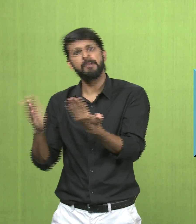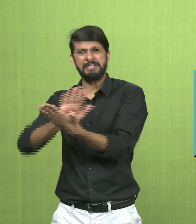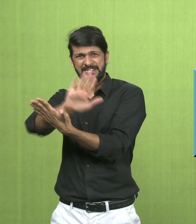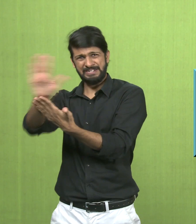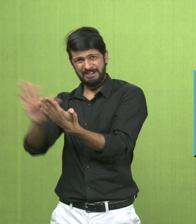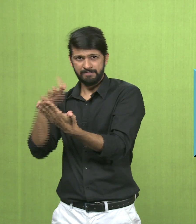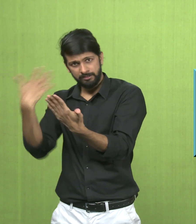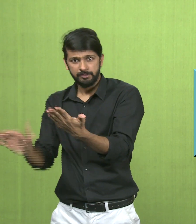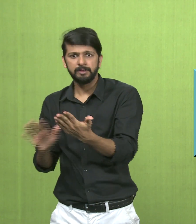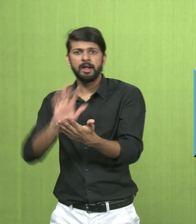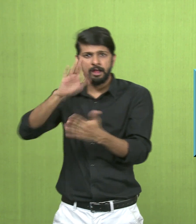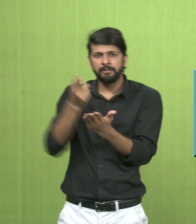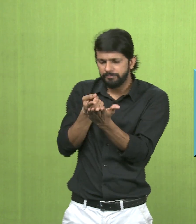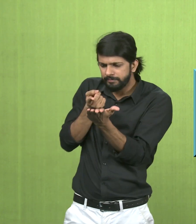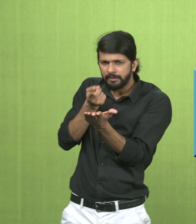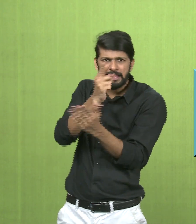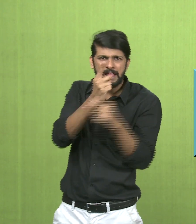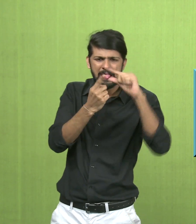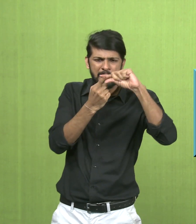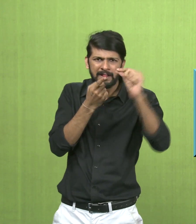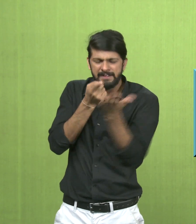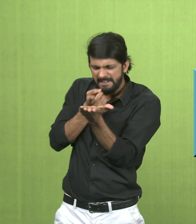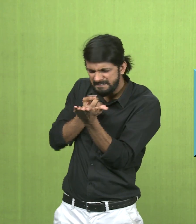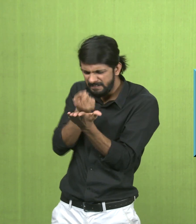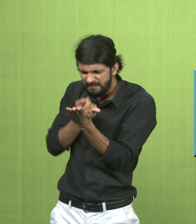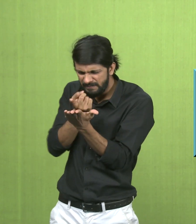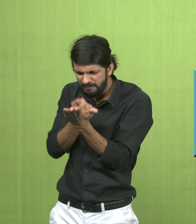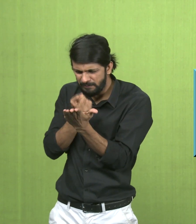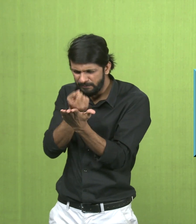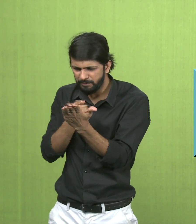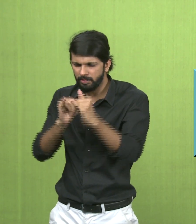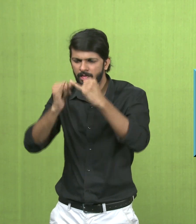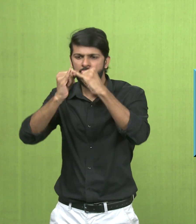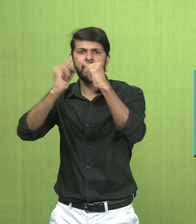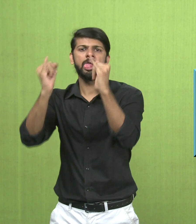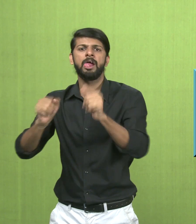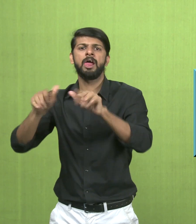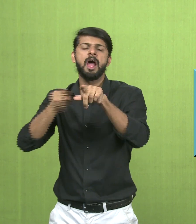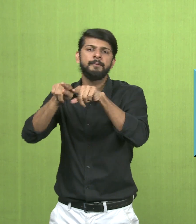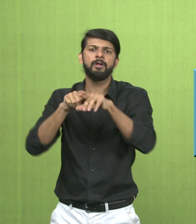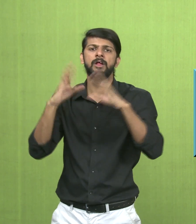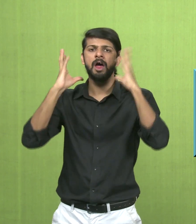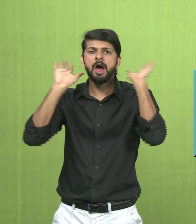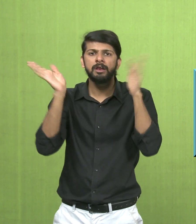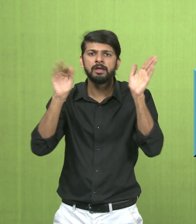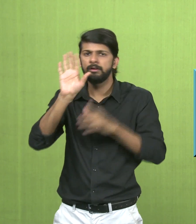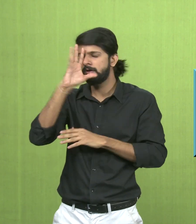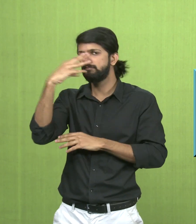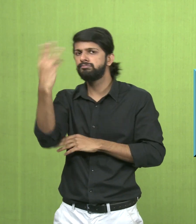this dry medium entirely on the surface, and then you use some kind of a surface, some kind